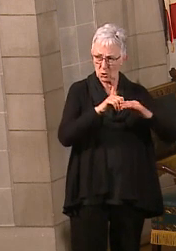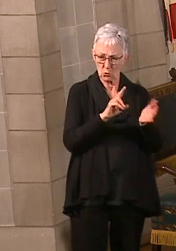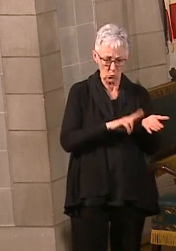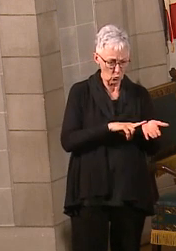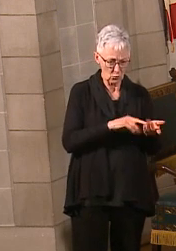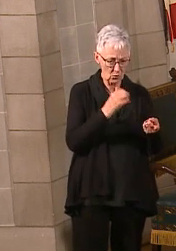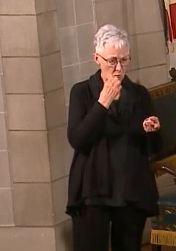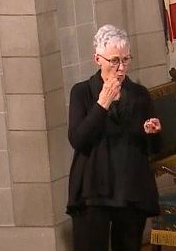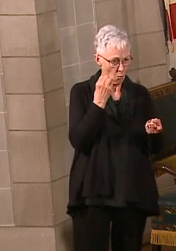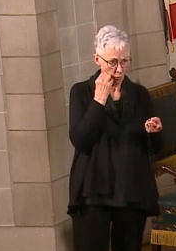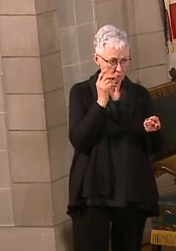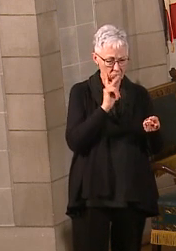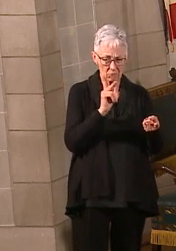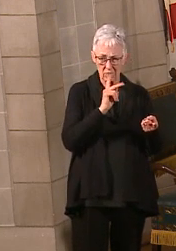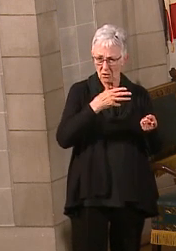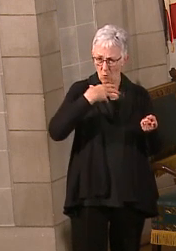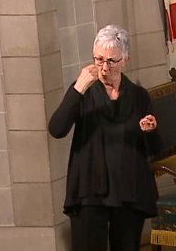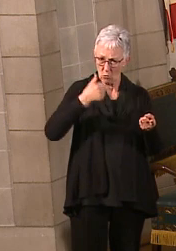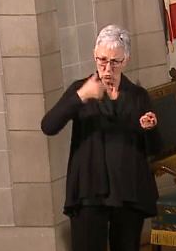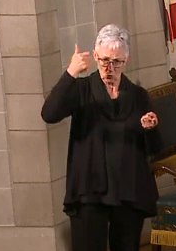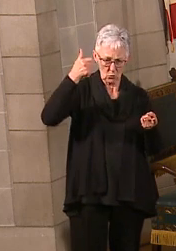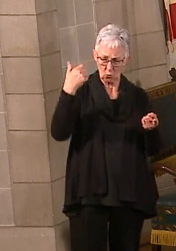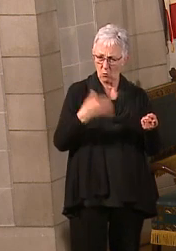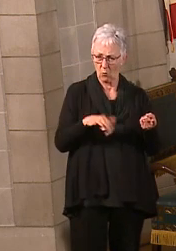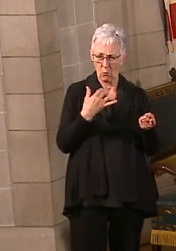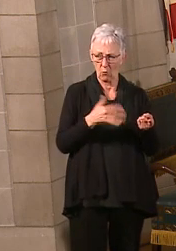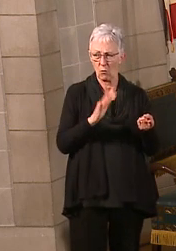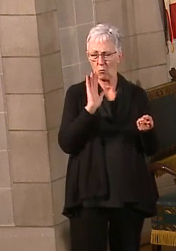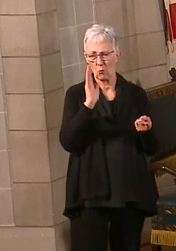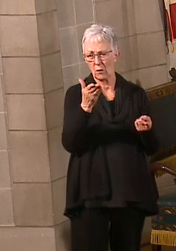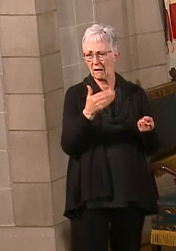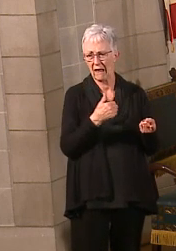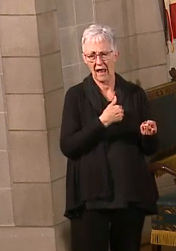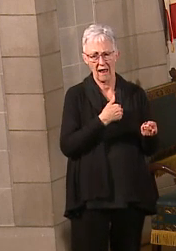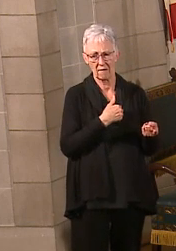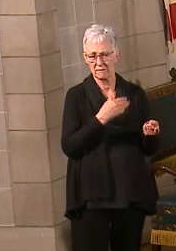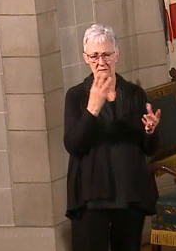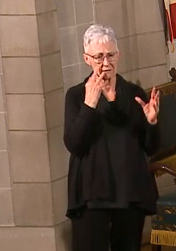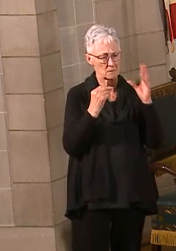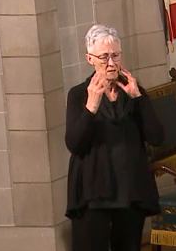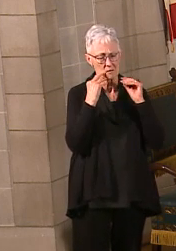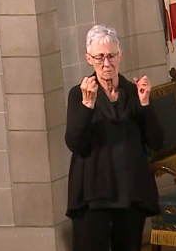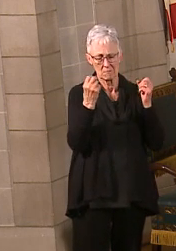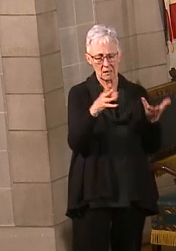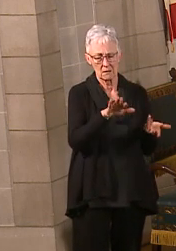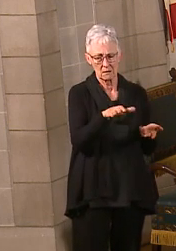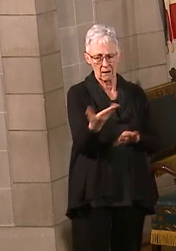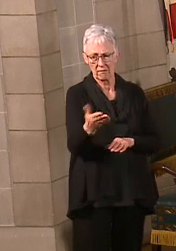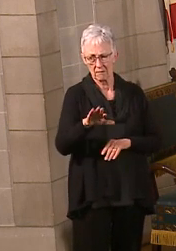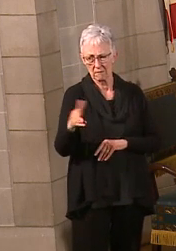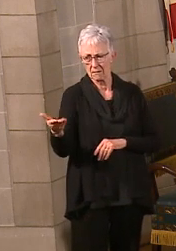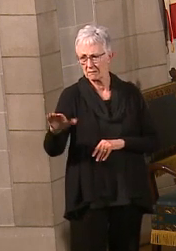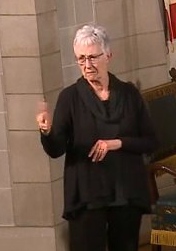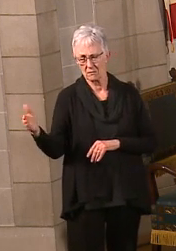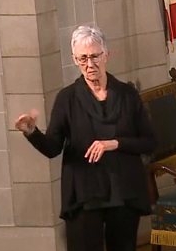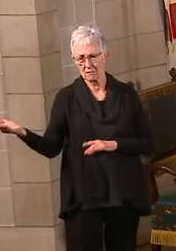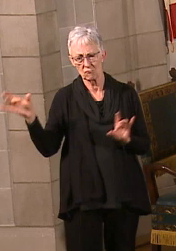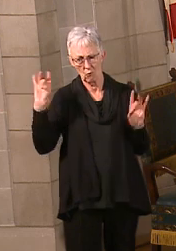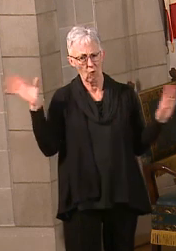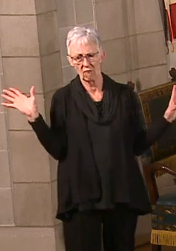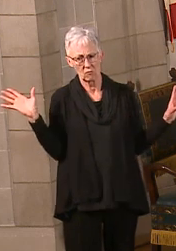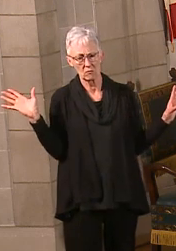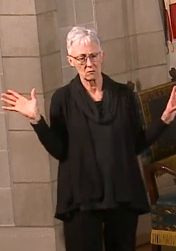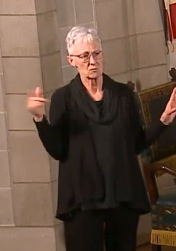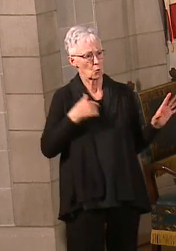people who are older, who have those underlying health conditions, it can be devastating. We're trying to protect the most vulnerable people here in our state. So ask yourself the